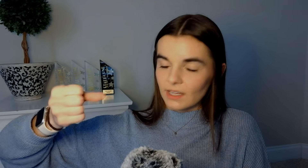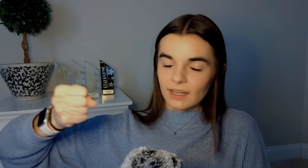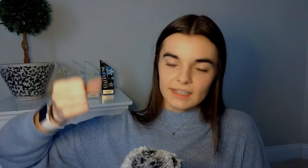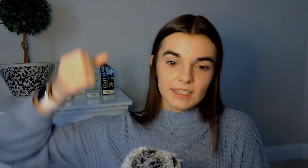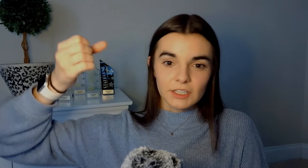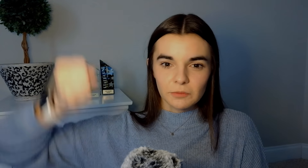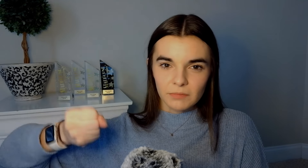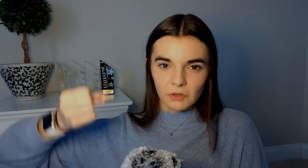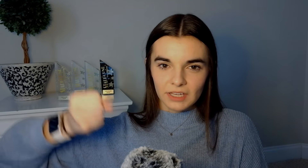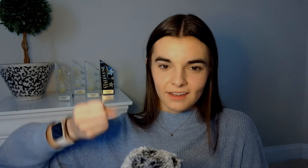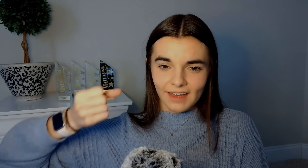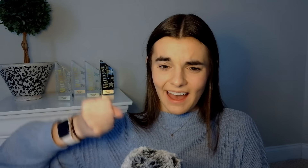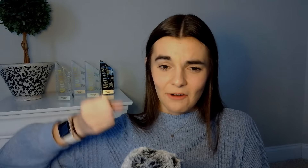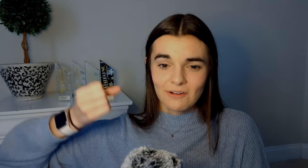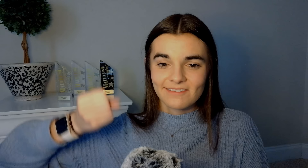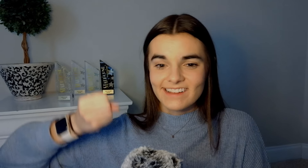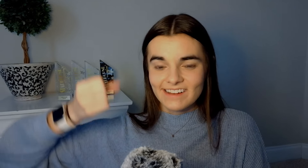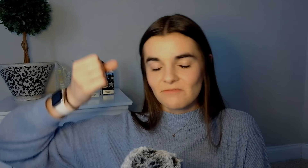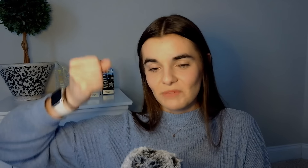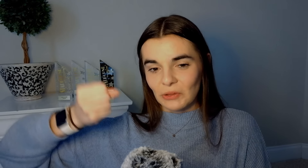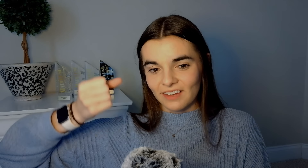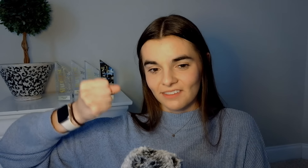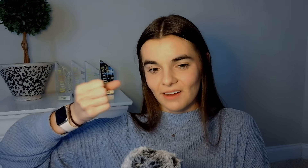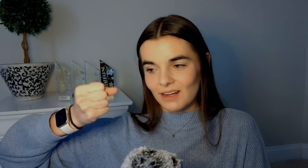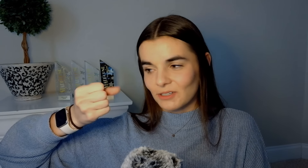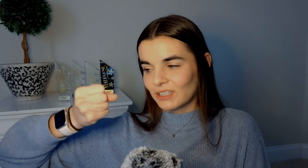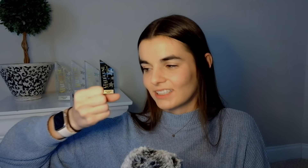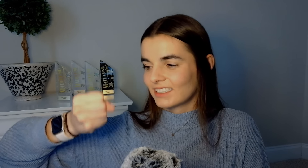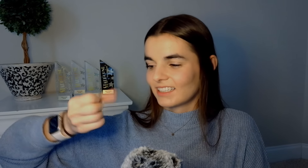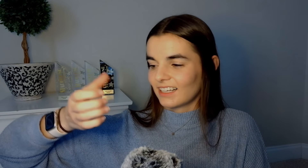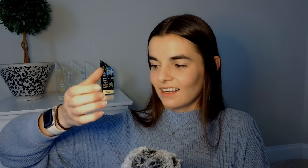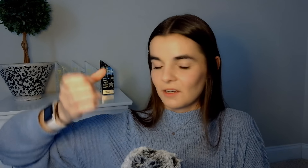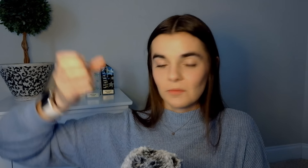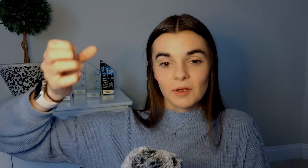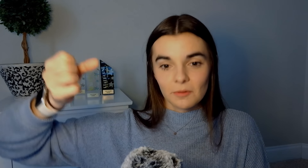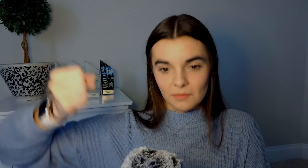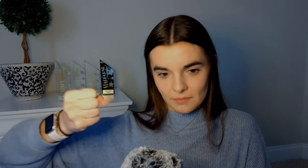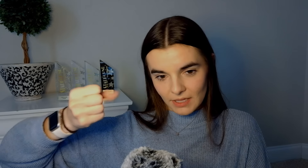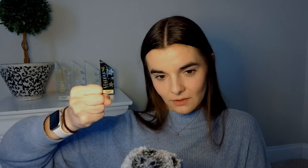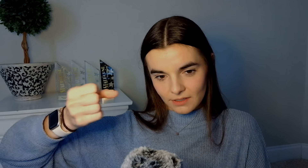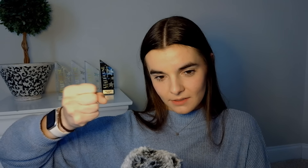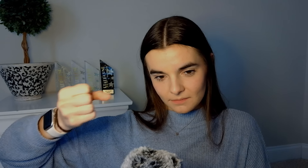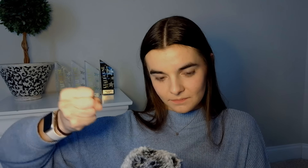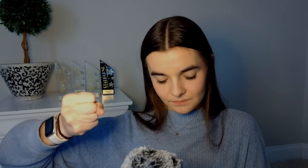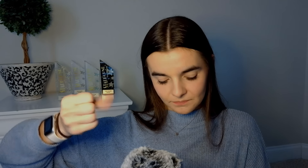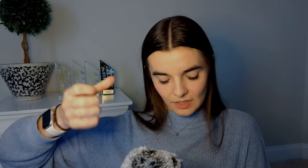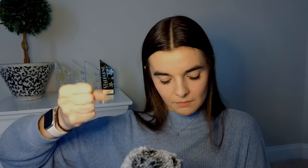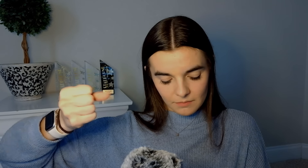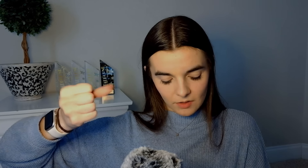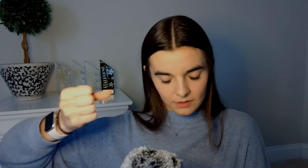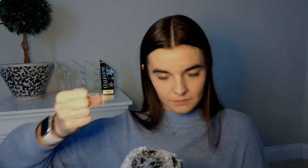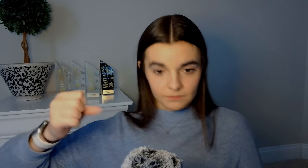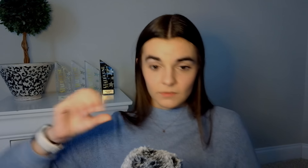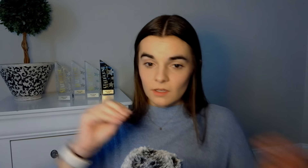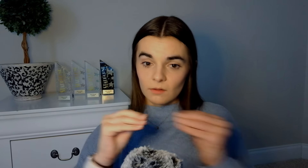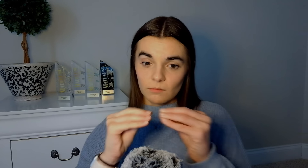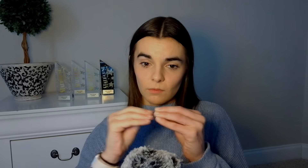It's like you're milking a cow, milking the udder. Milk. Milk.